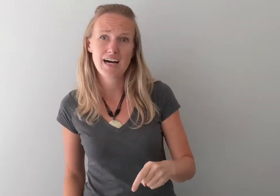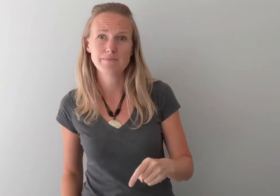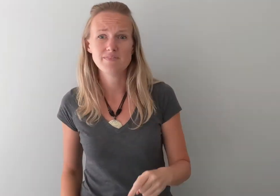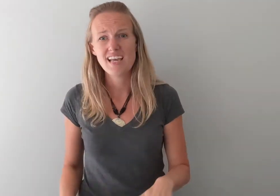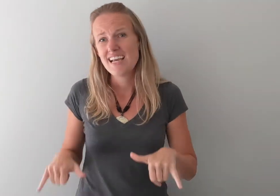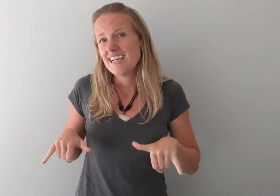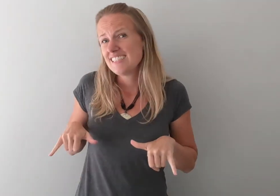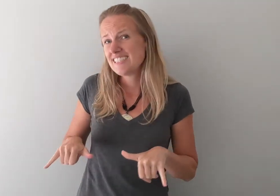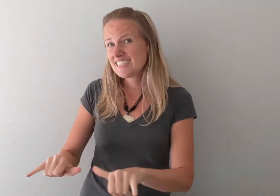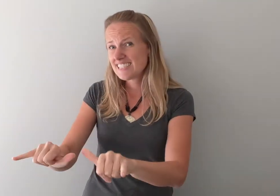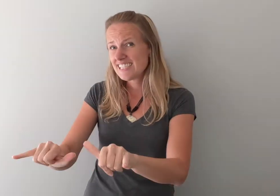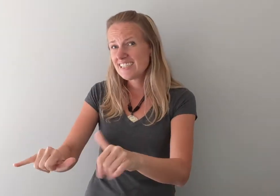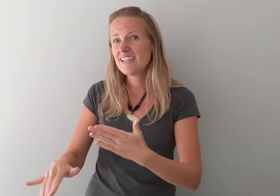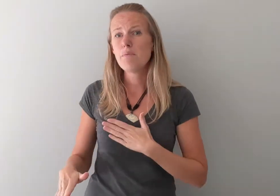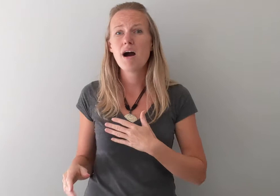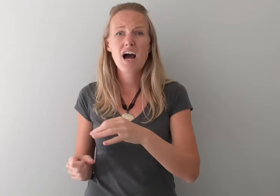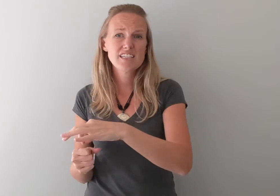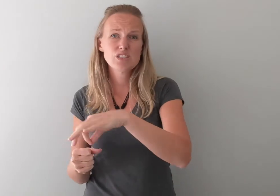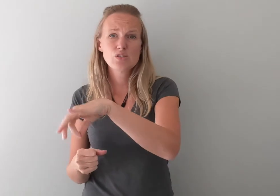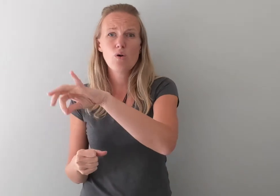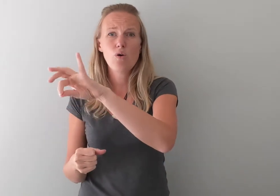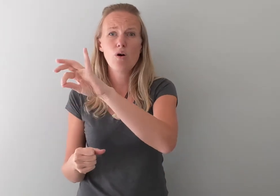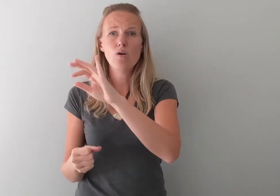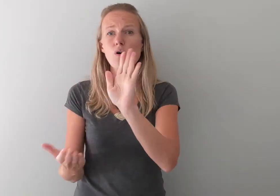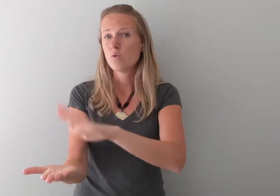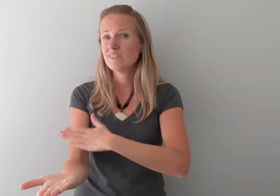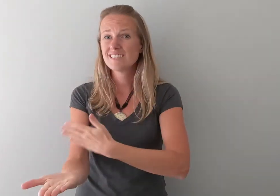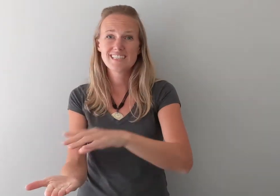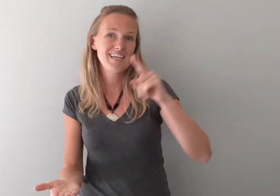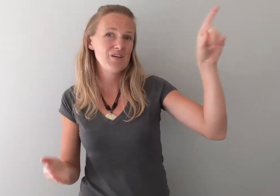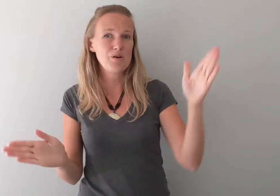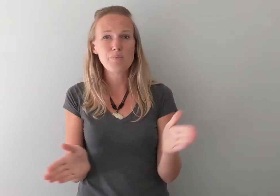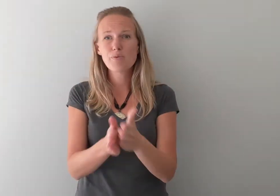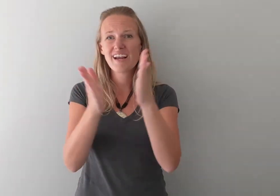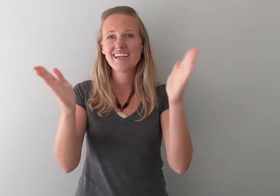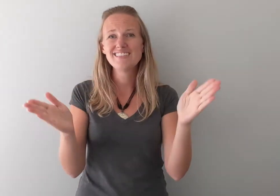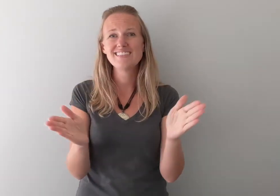come. Still my soul will sing your praise